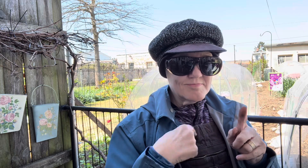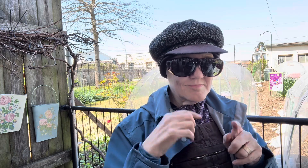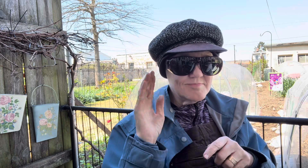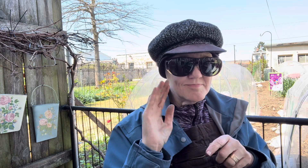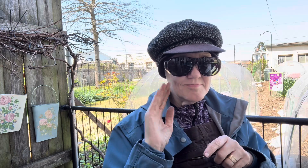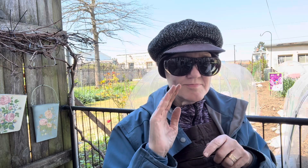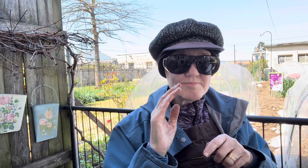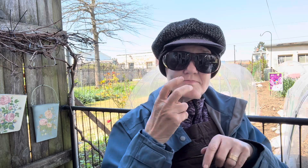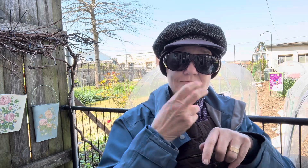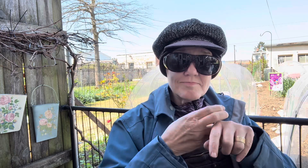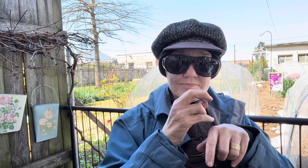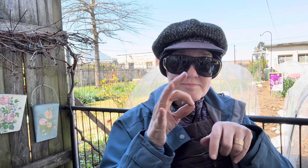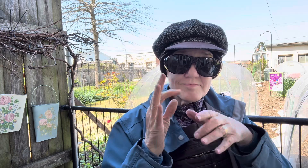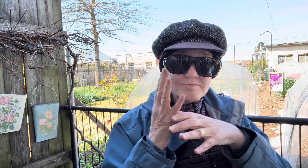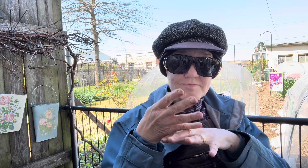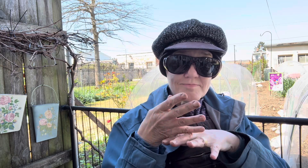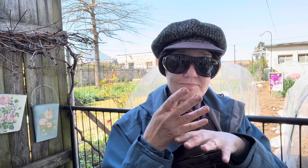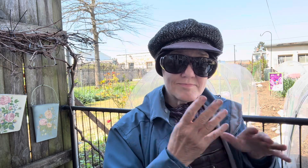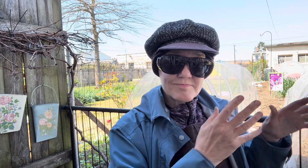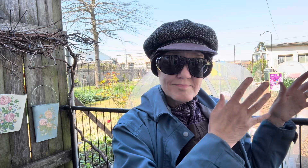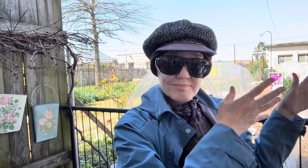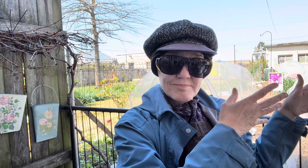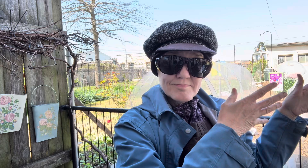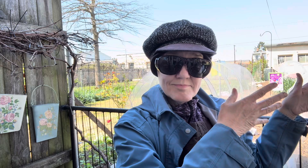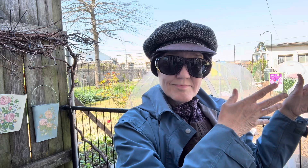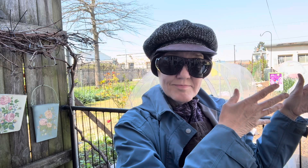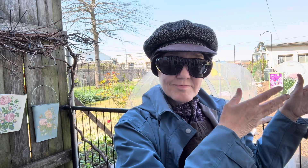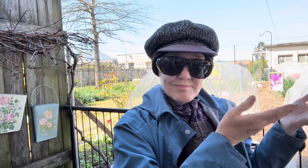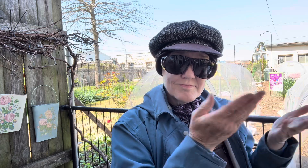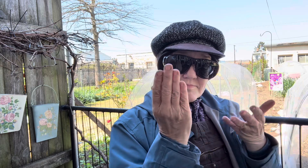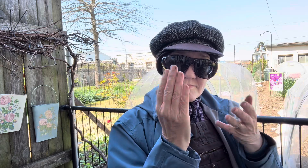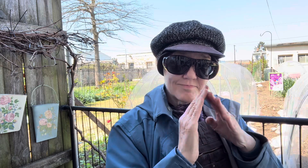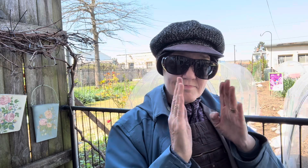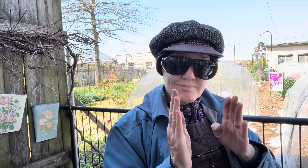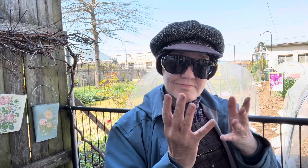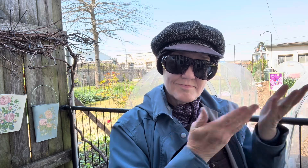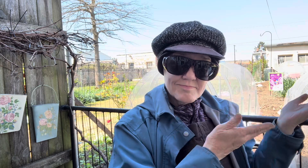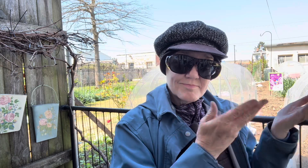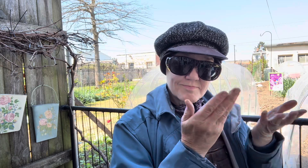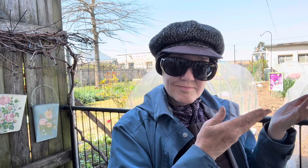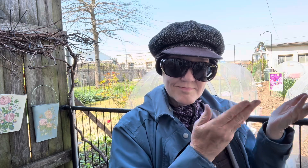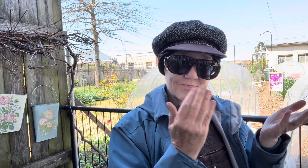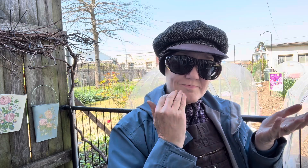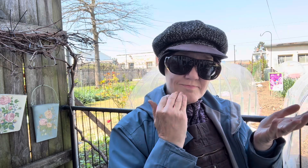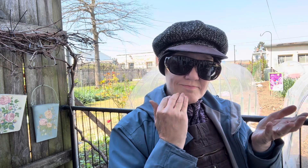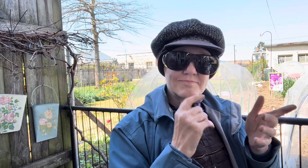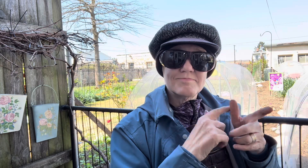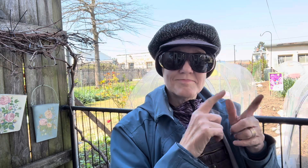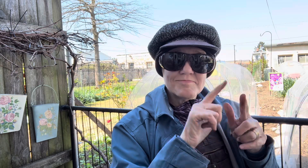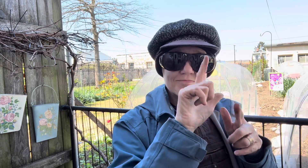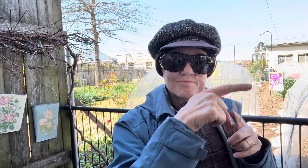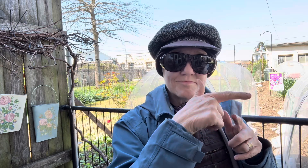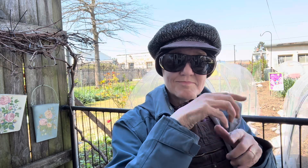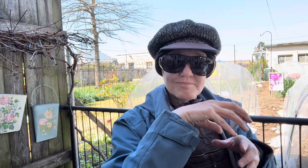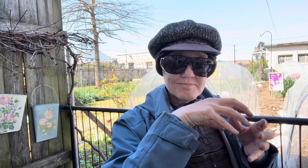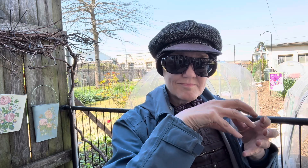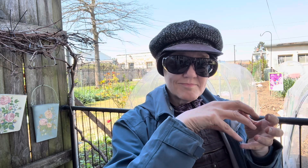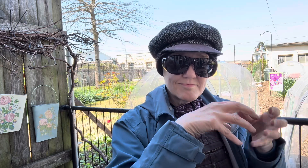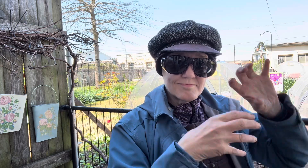roots. Last year I hardened off some plants out on the garden, where you bring them back in